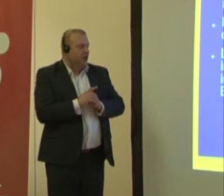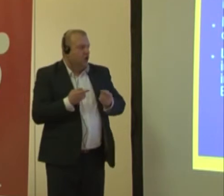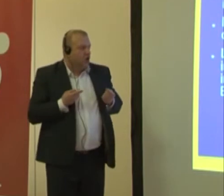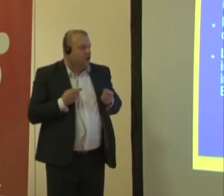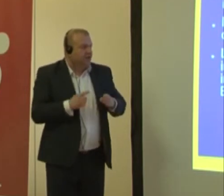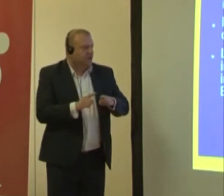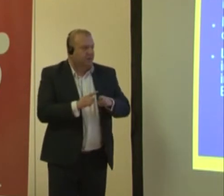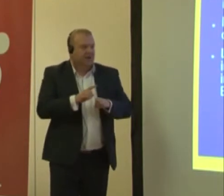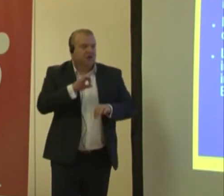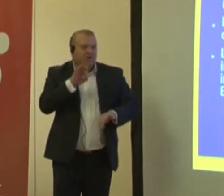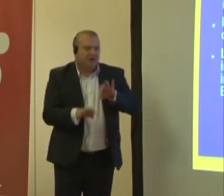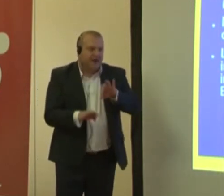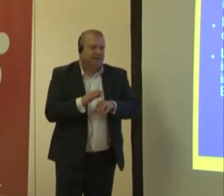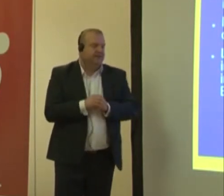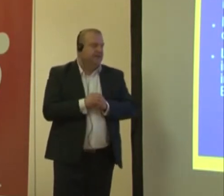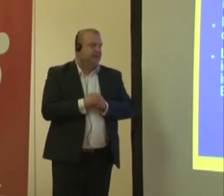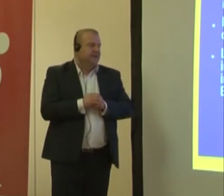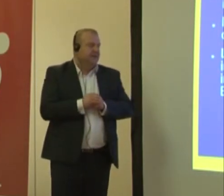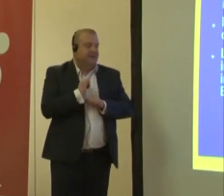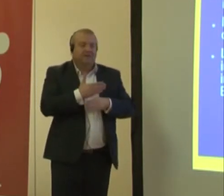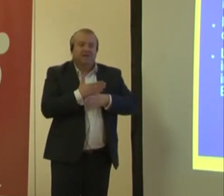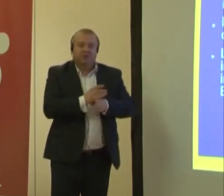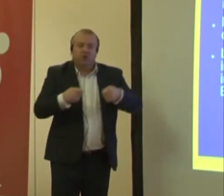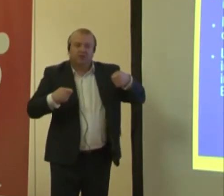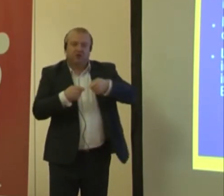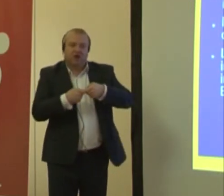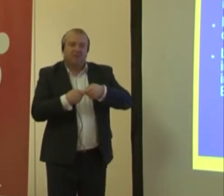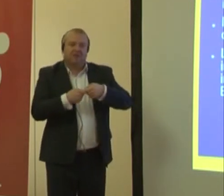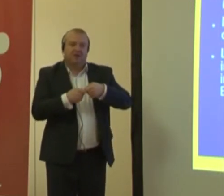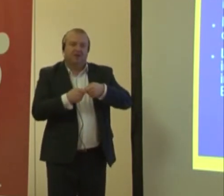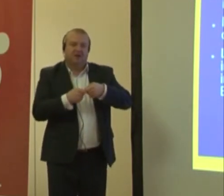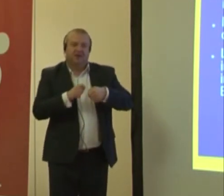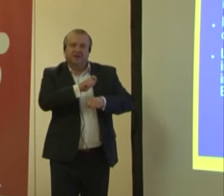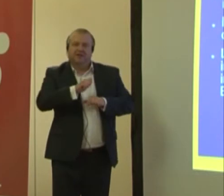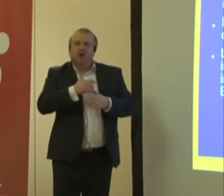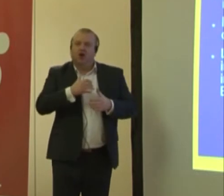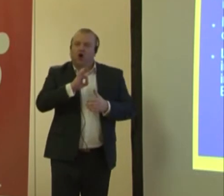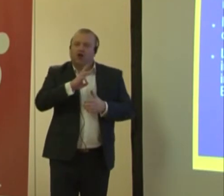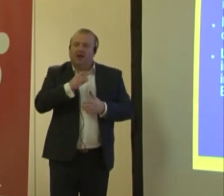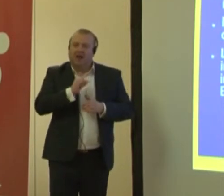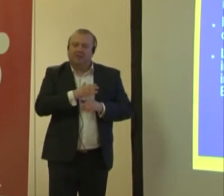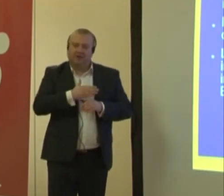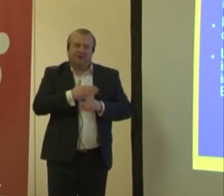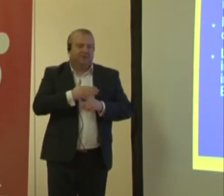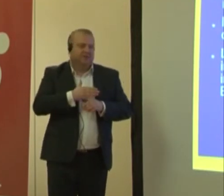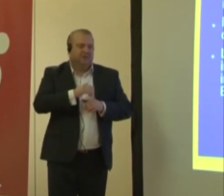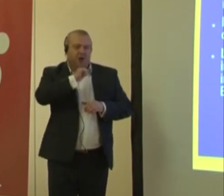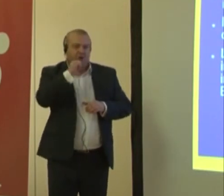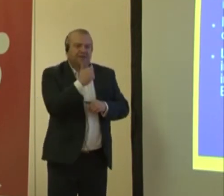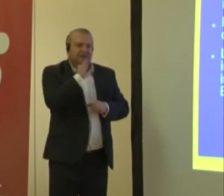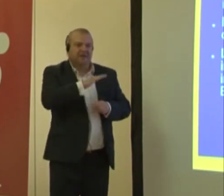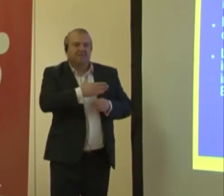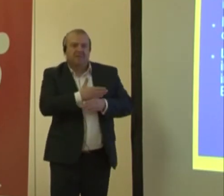And we work together with the bodies in Europe and outside and cooperate so that we avoid overlap and